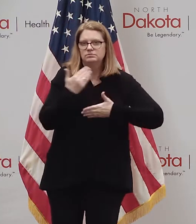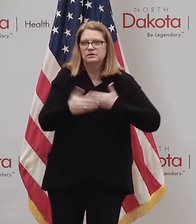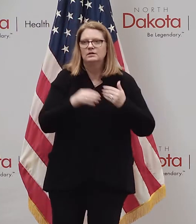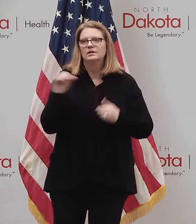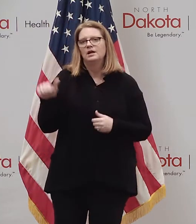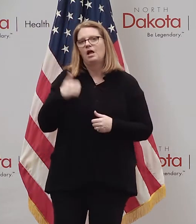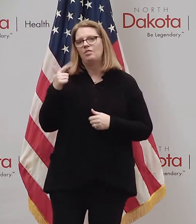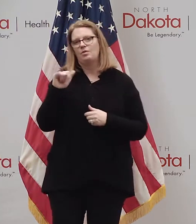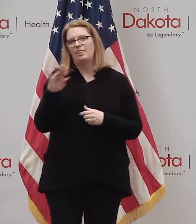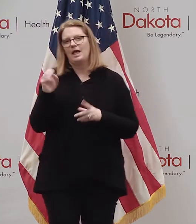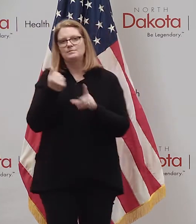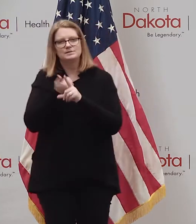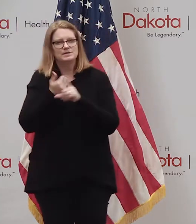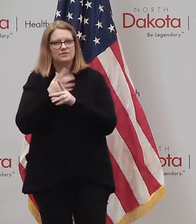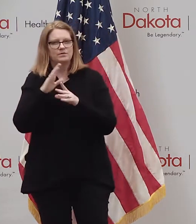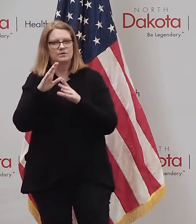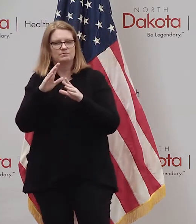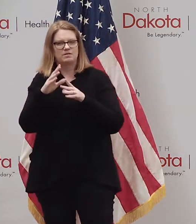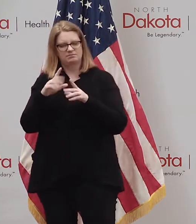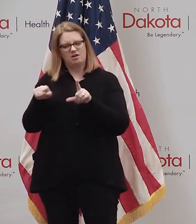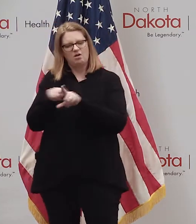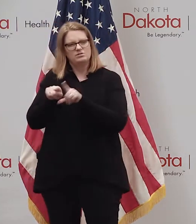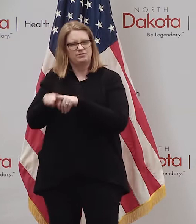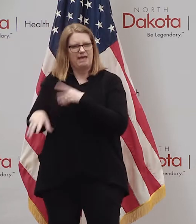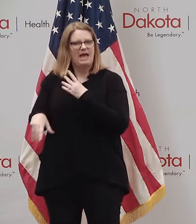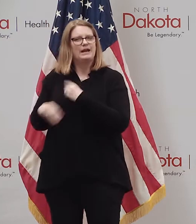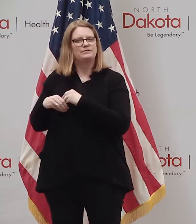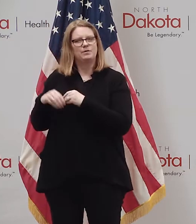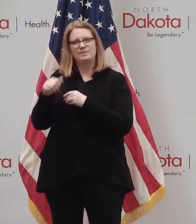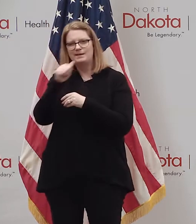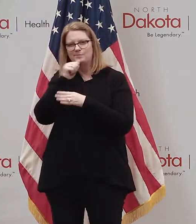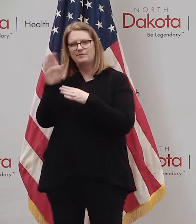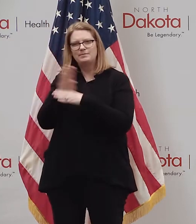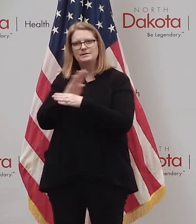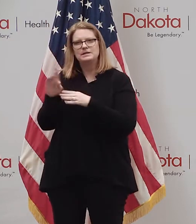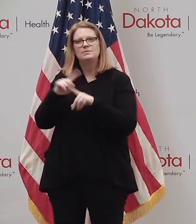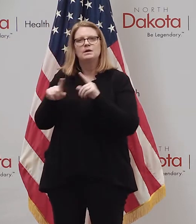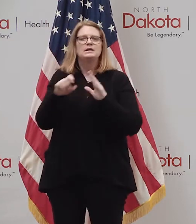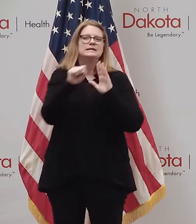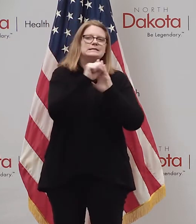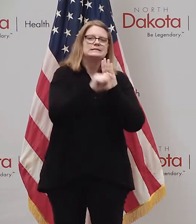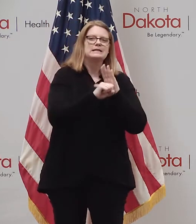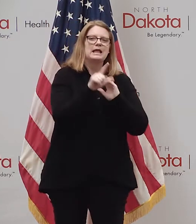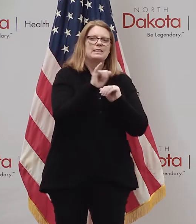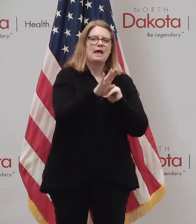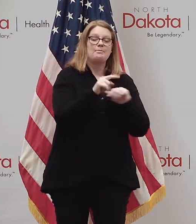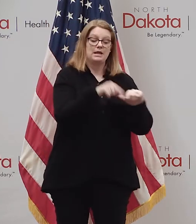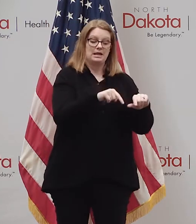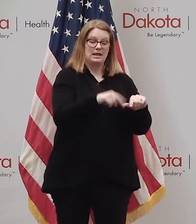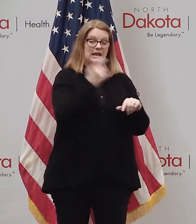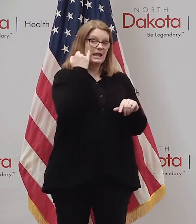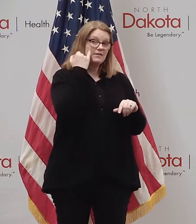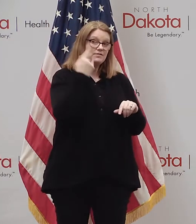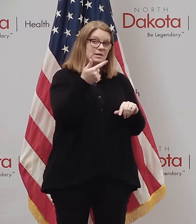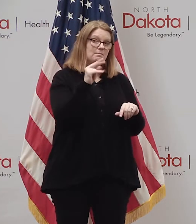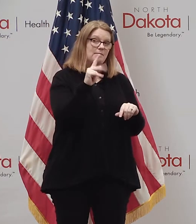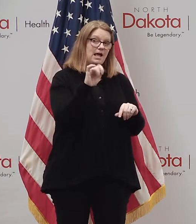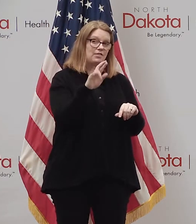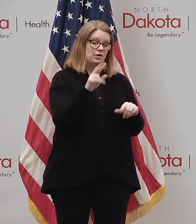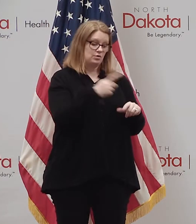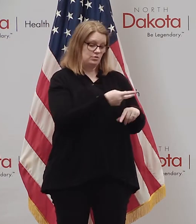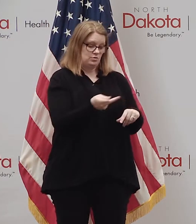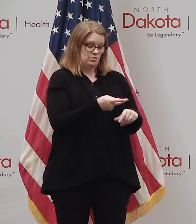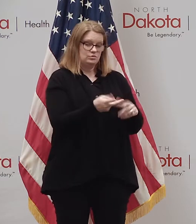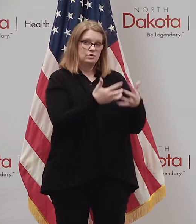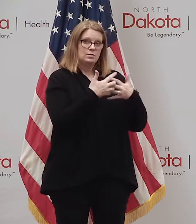also contributing from the private sector, but the state lab, well, if the Panther machines come online on schedule this week, we'll